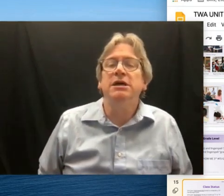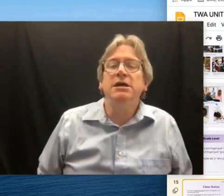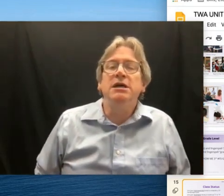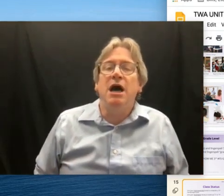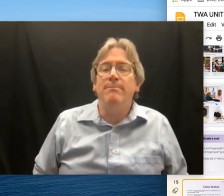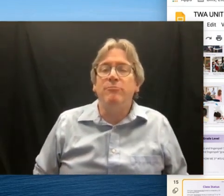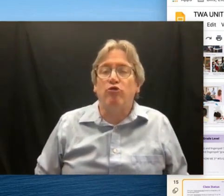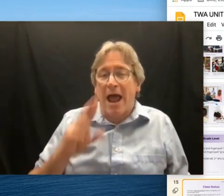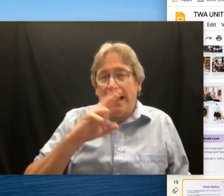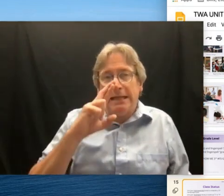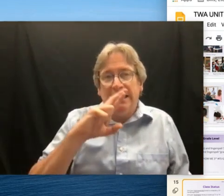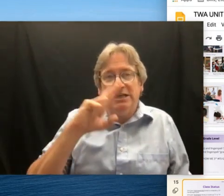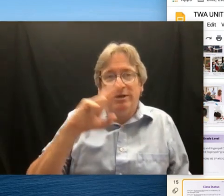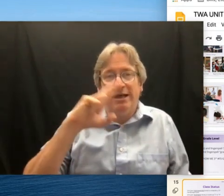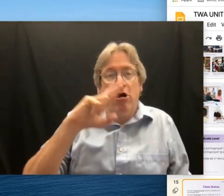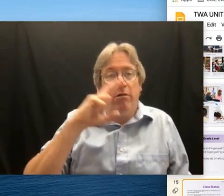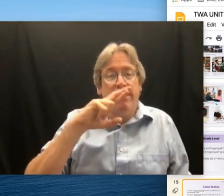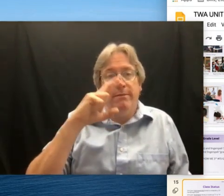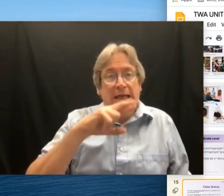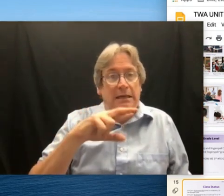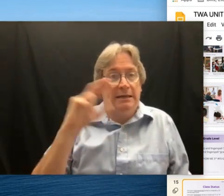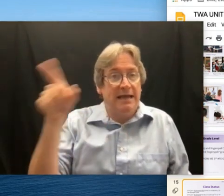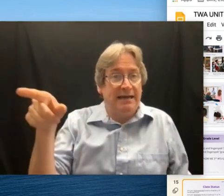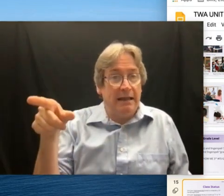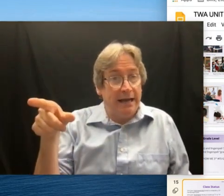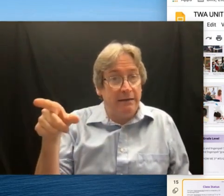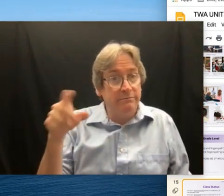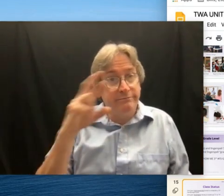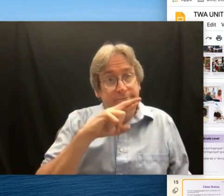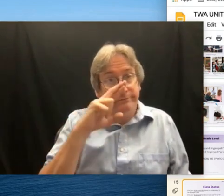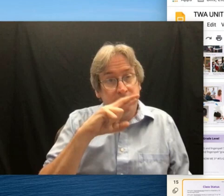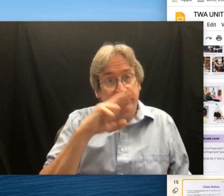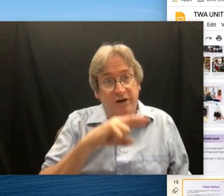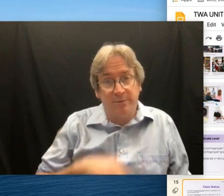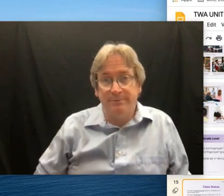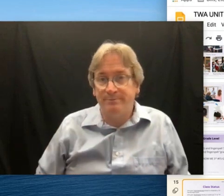levels. Rat, I think, is what they call them at